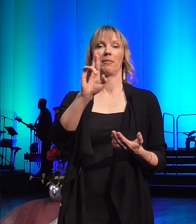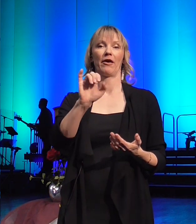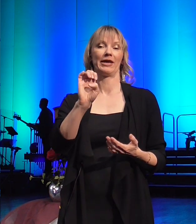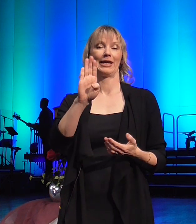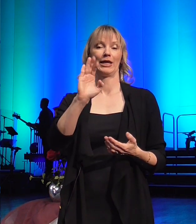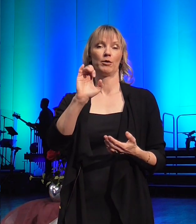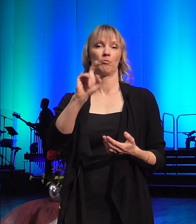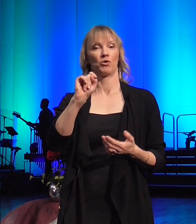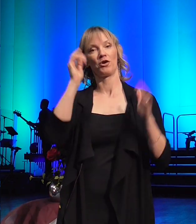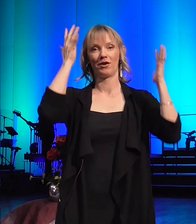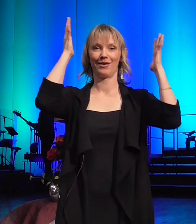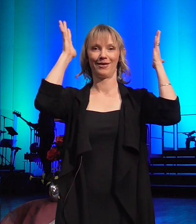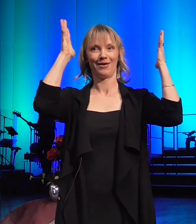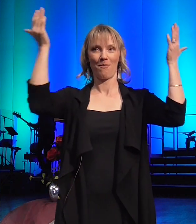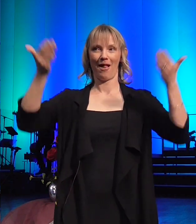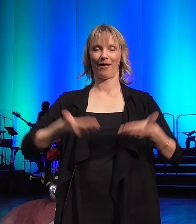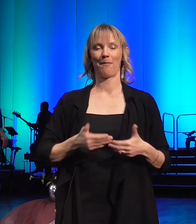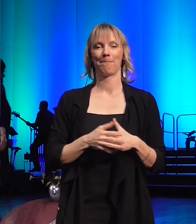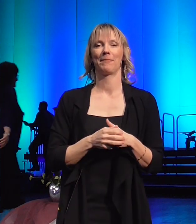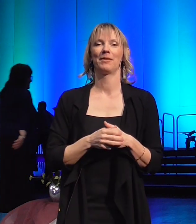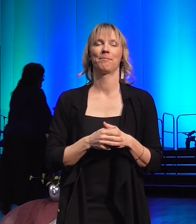him.